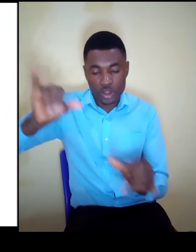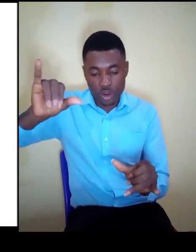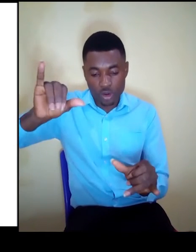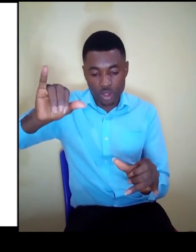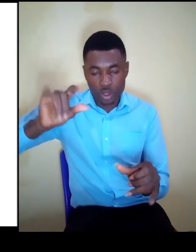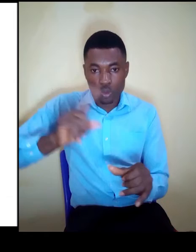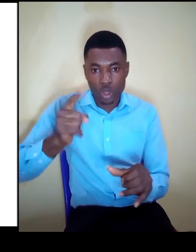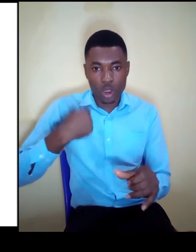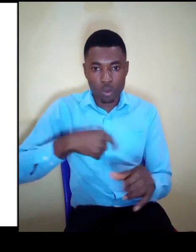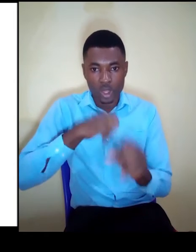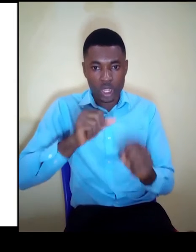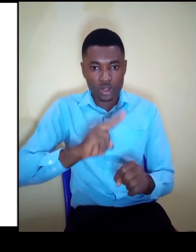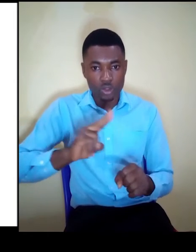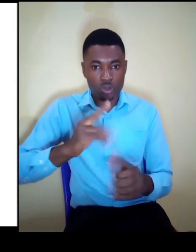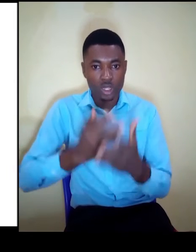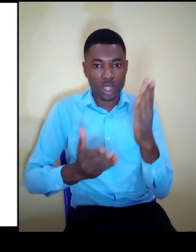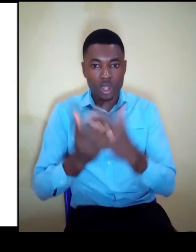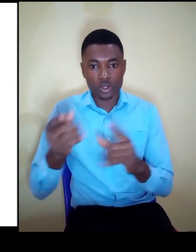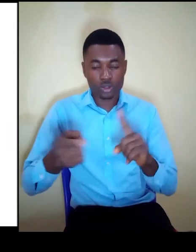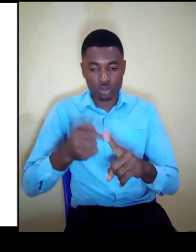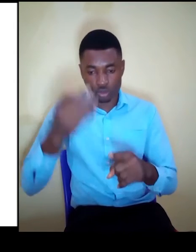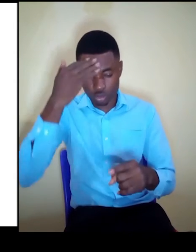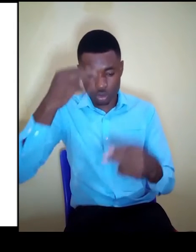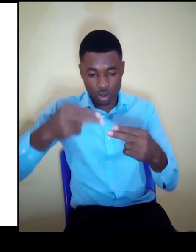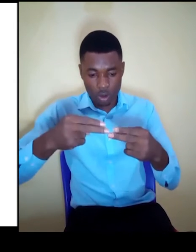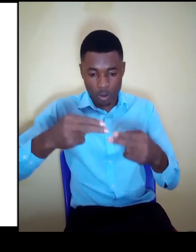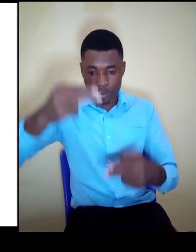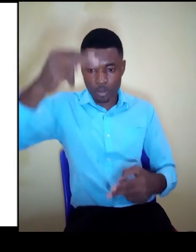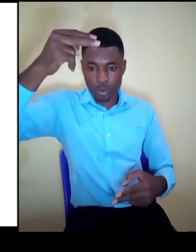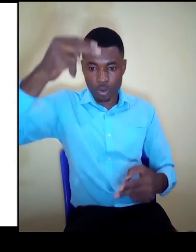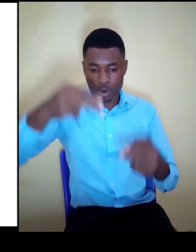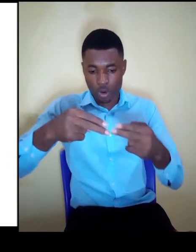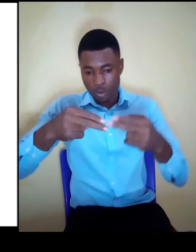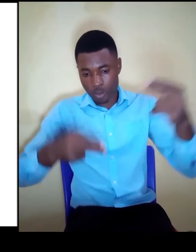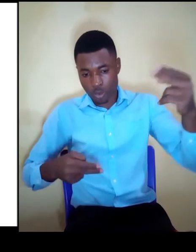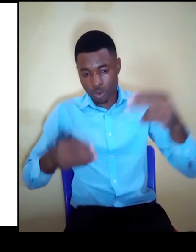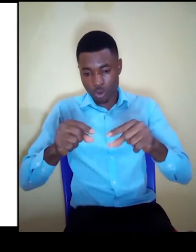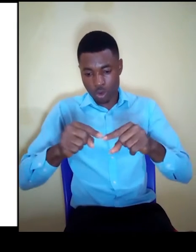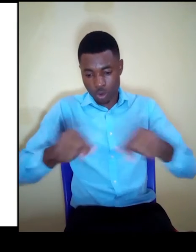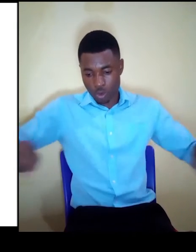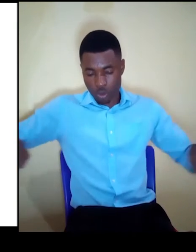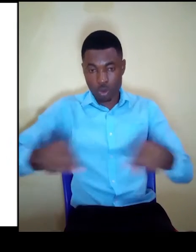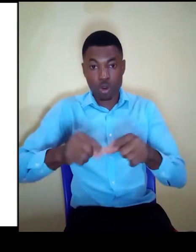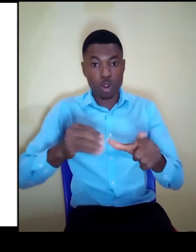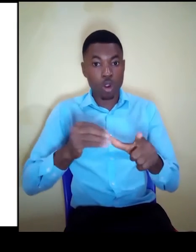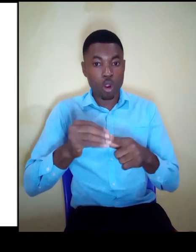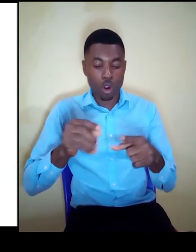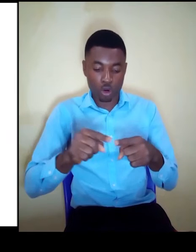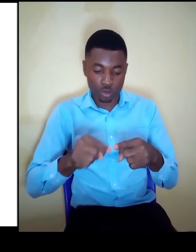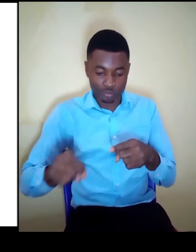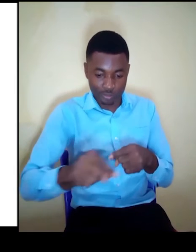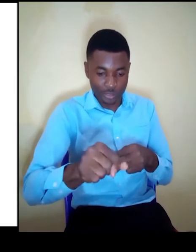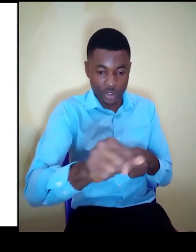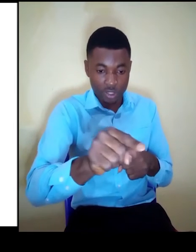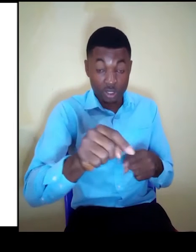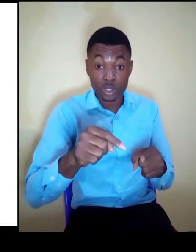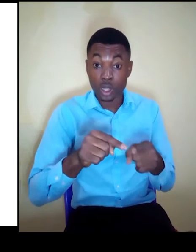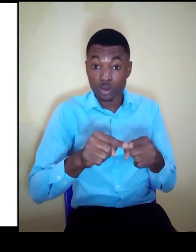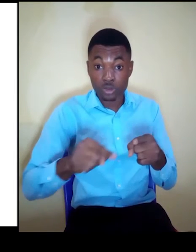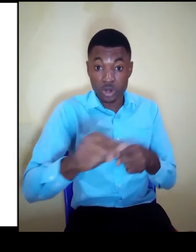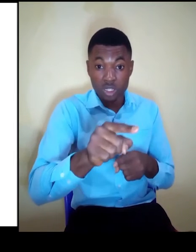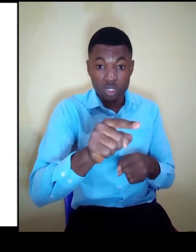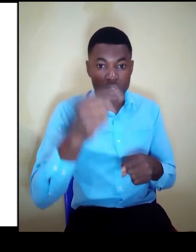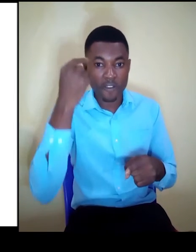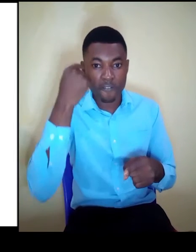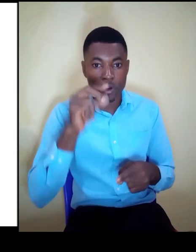tracing, where the hand shows virtual shapes in space, and tracing can be talked of in relation to 2D